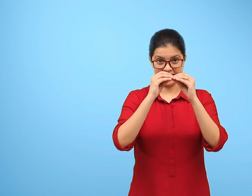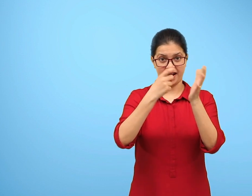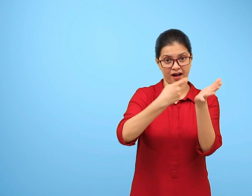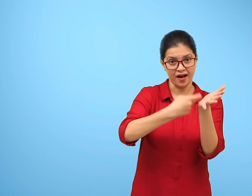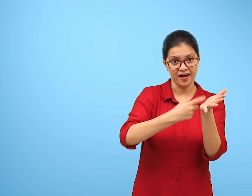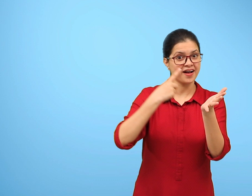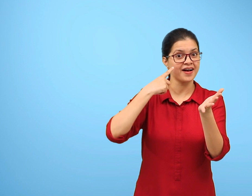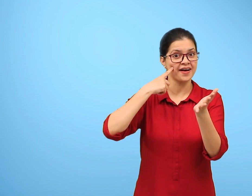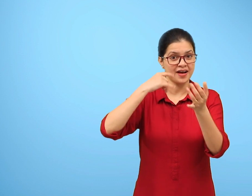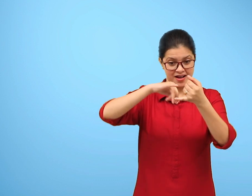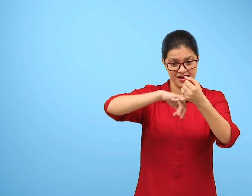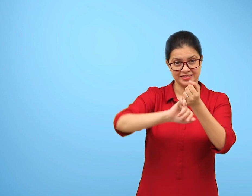bristles,